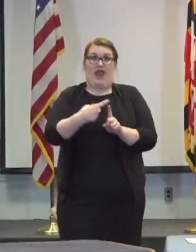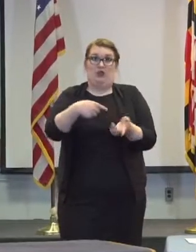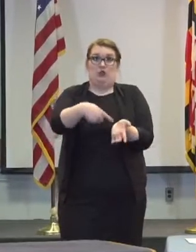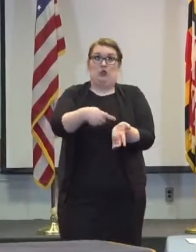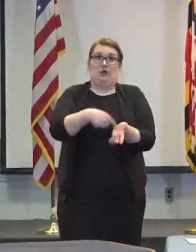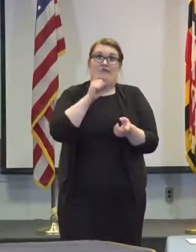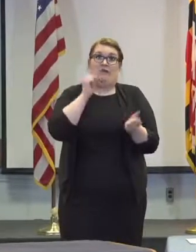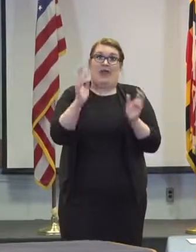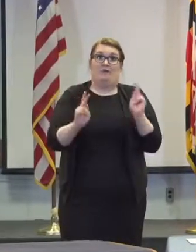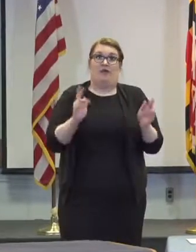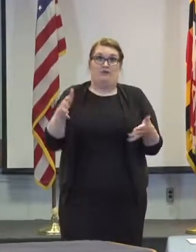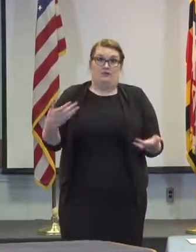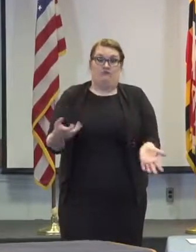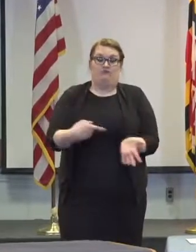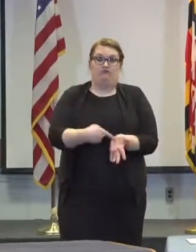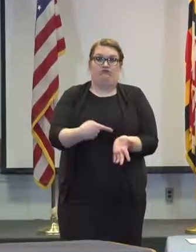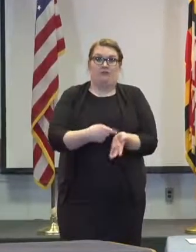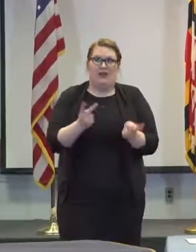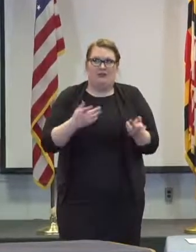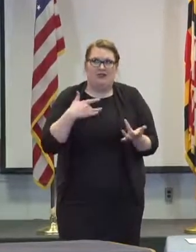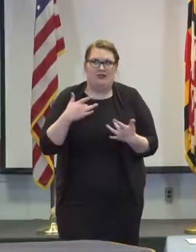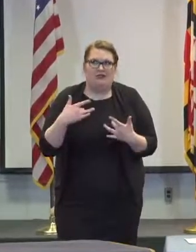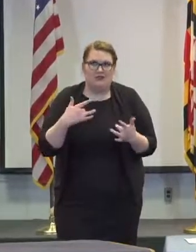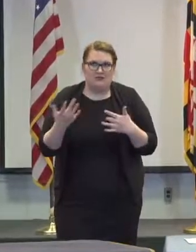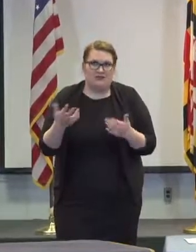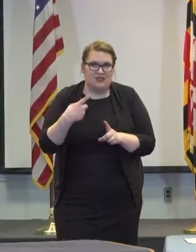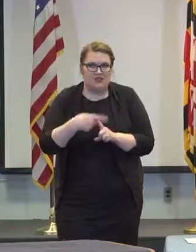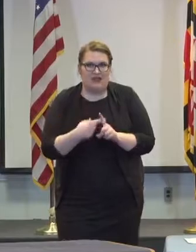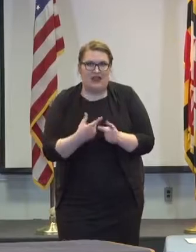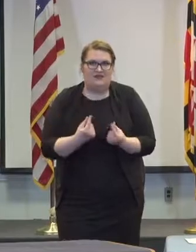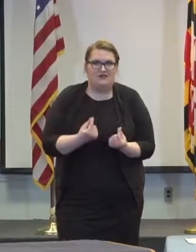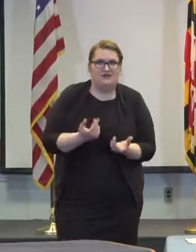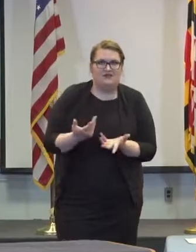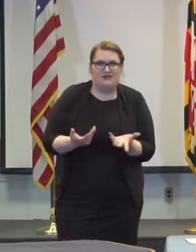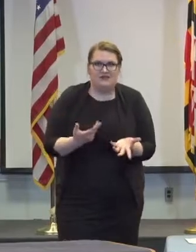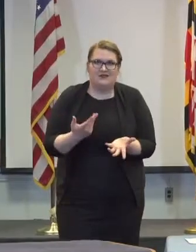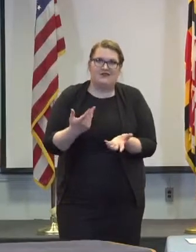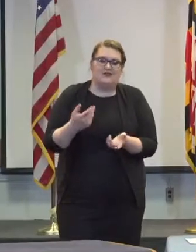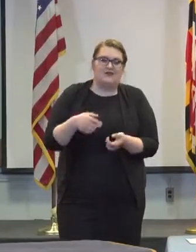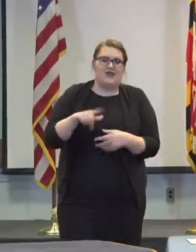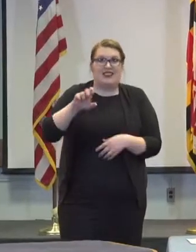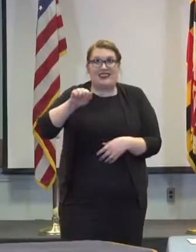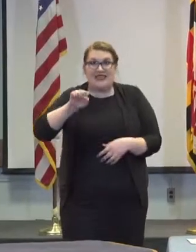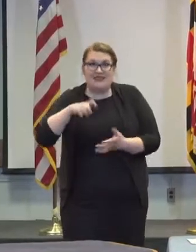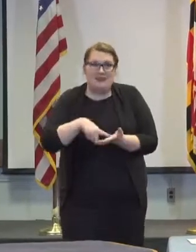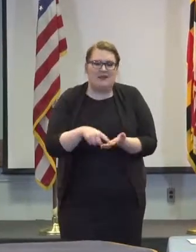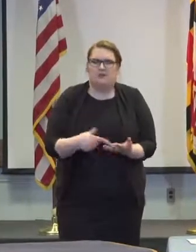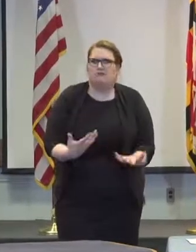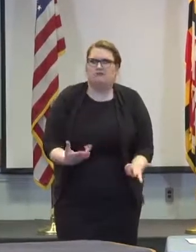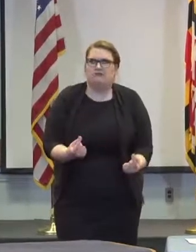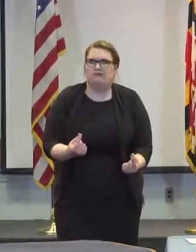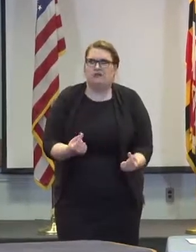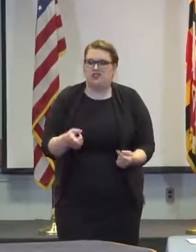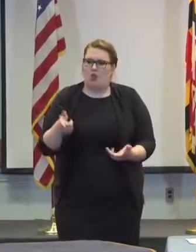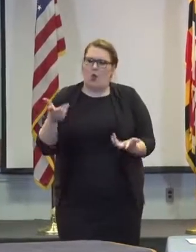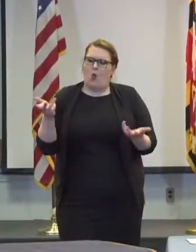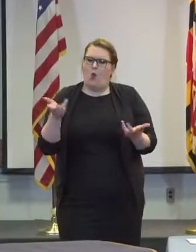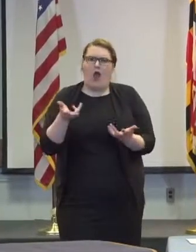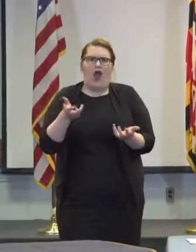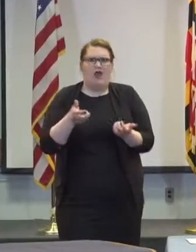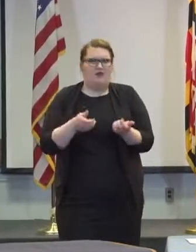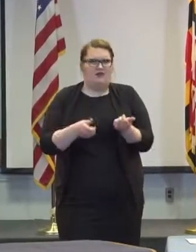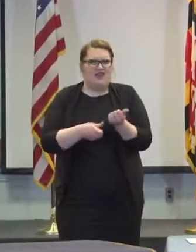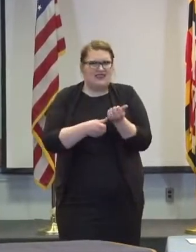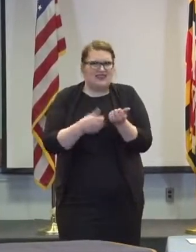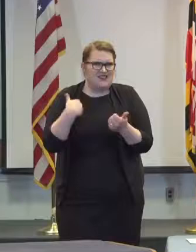of folks, and people have been very concerned about their rent, mortgage, and lease payments. What assistance are we providing